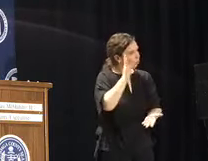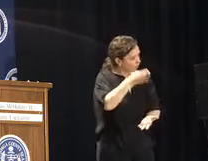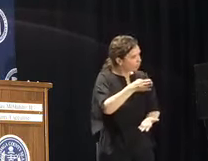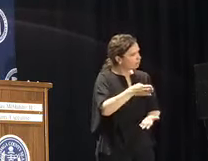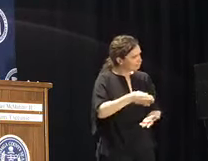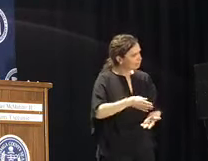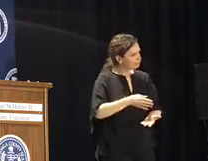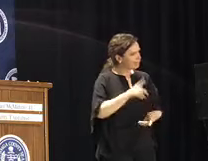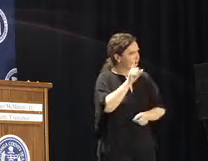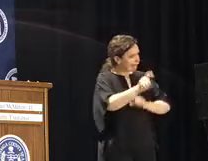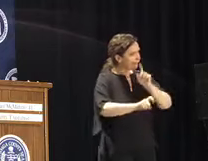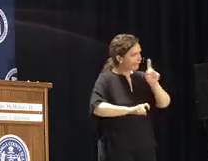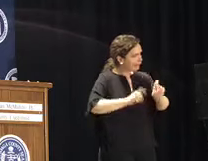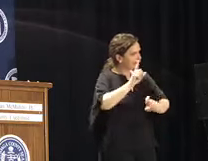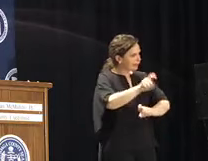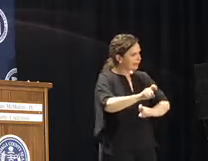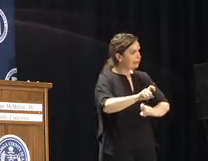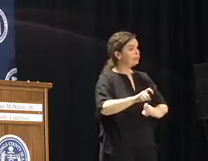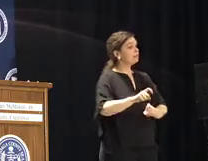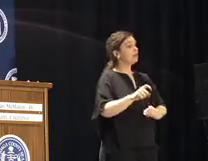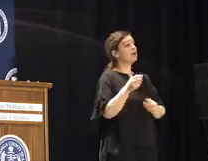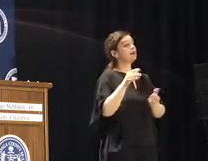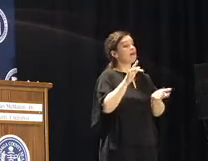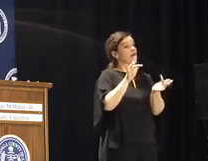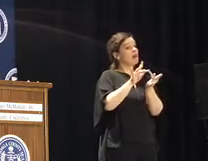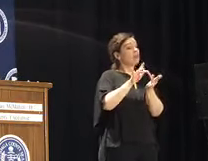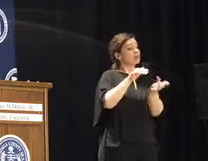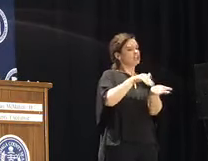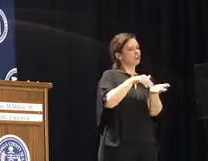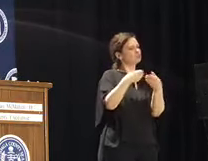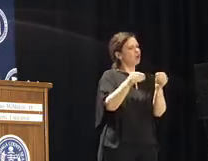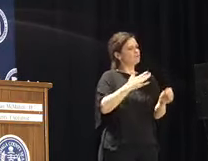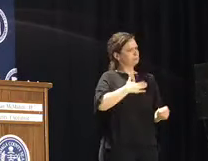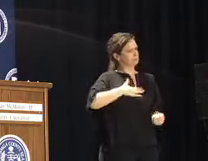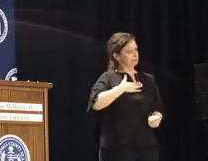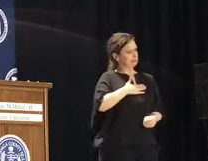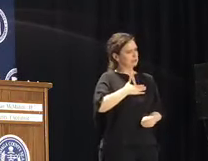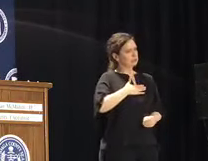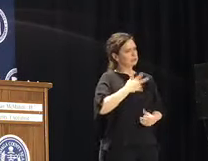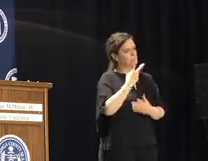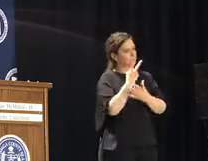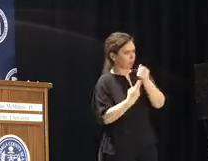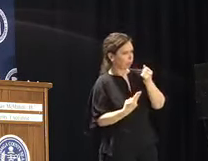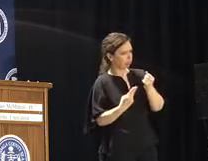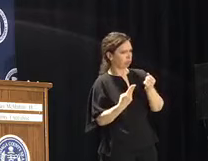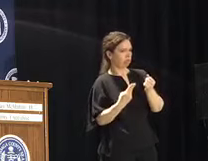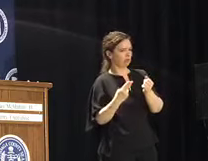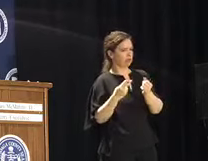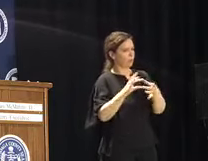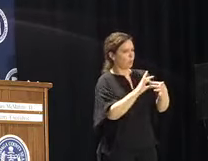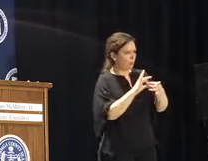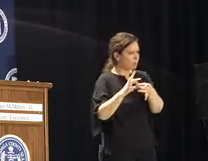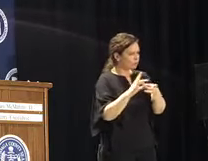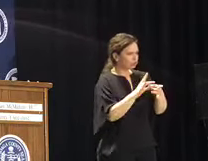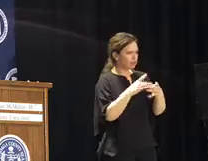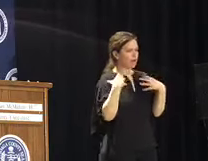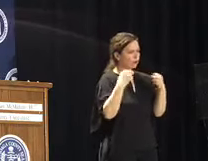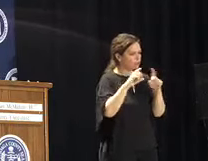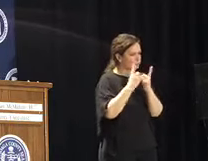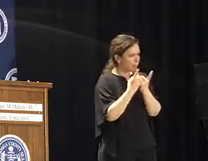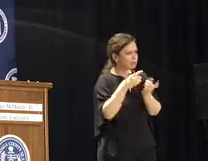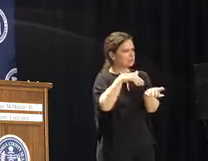well. And they will continually monitor your progress. If you are sick and you're one of our positives and